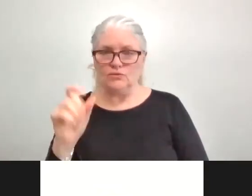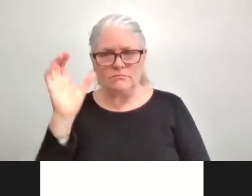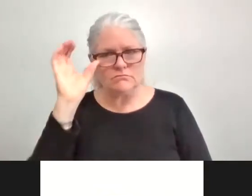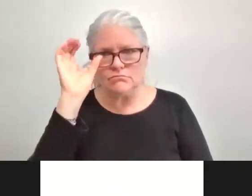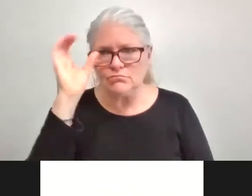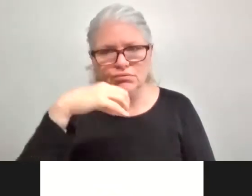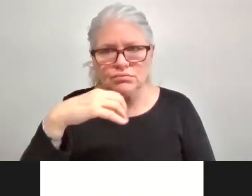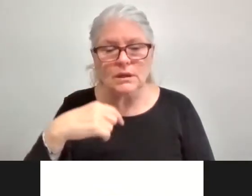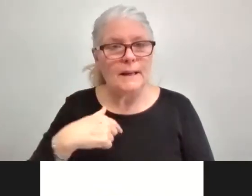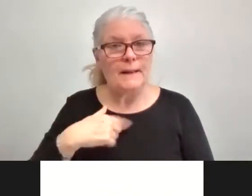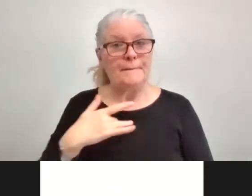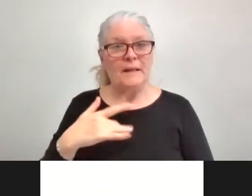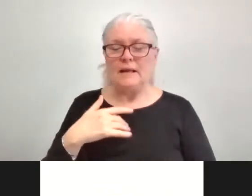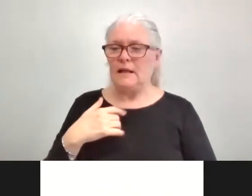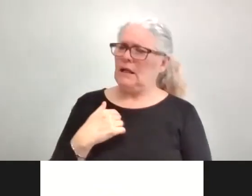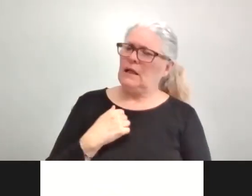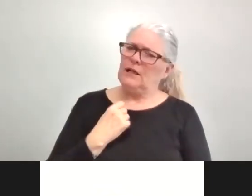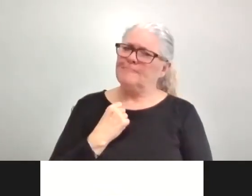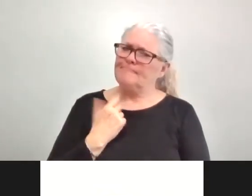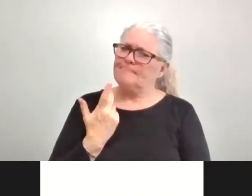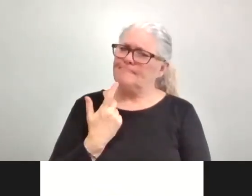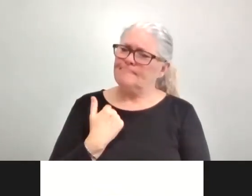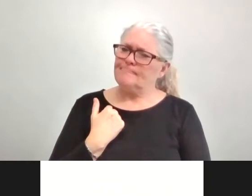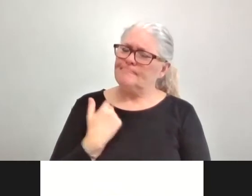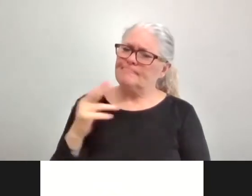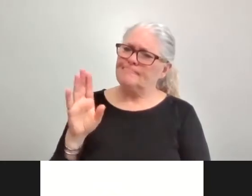kind of look at them like, I don't,